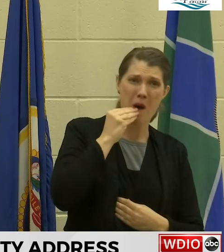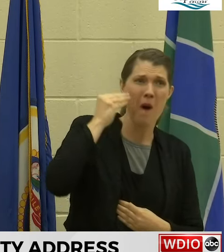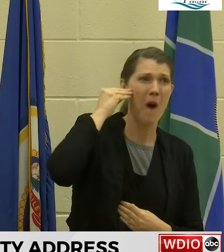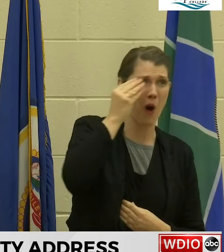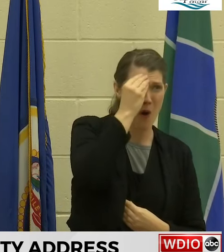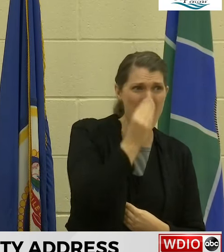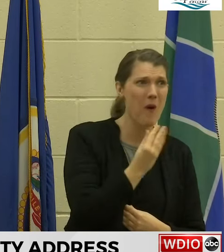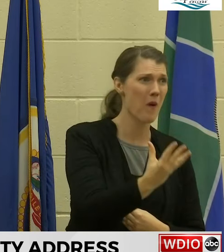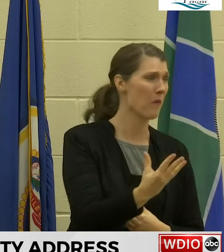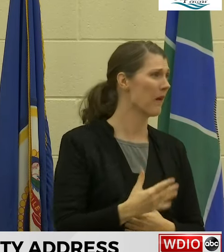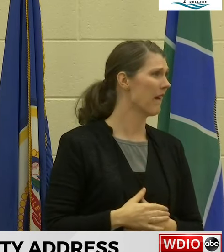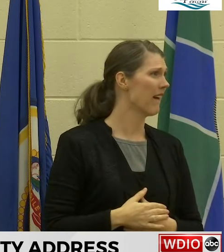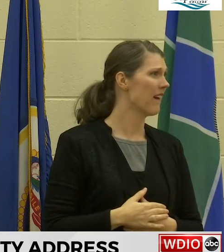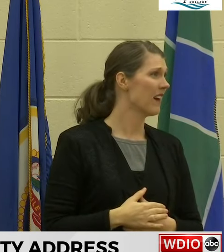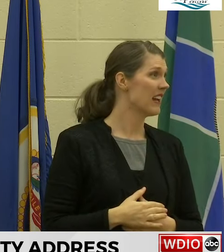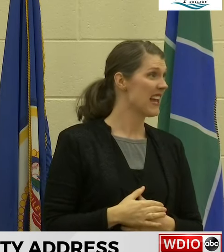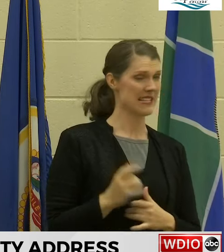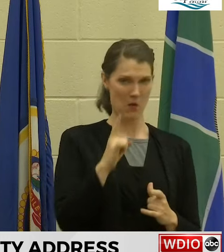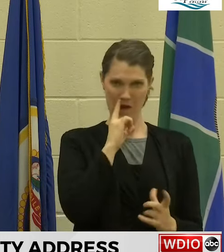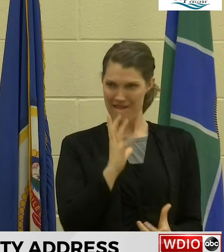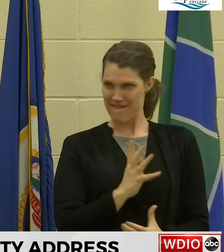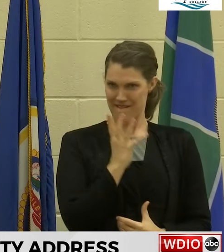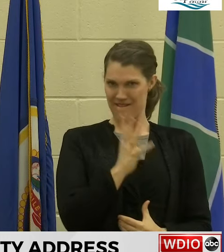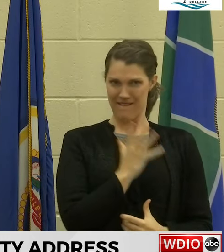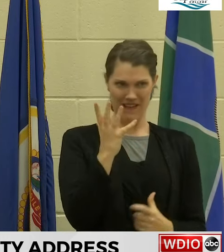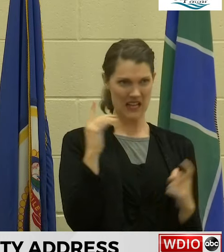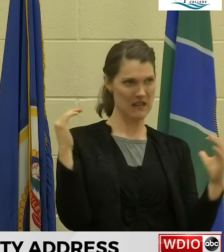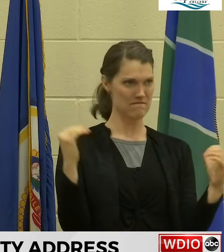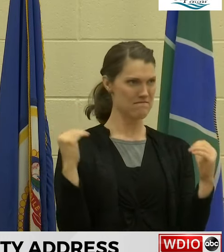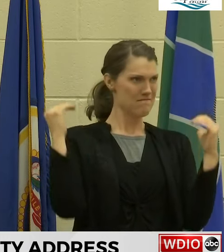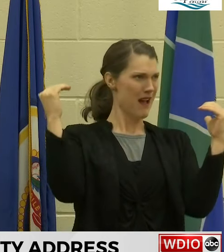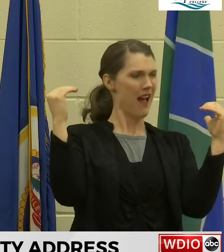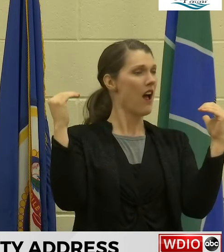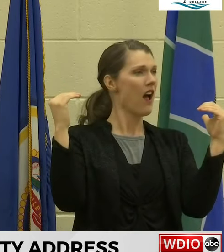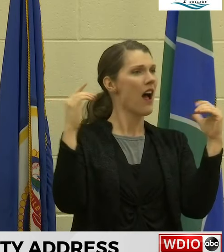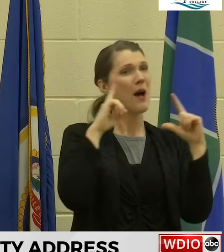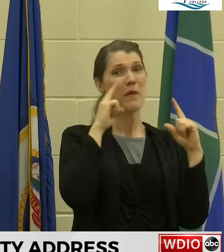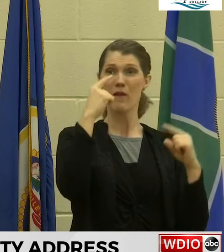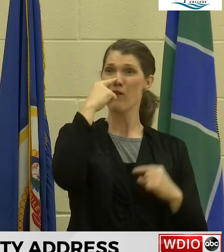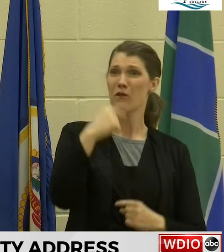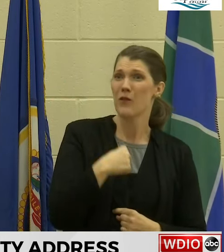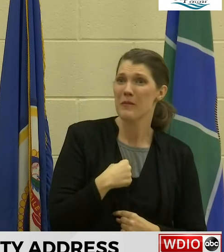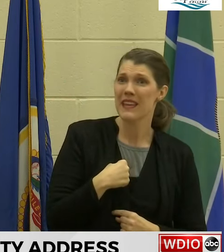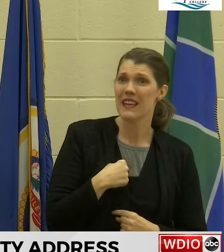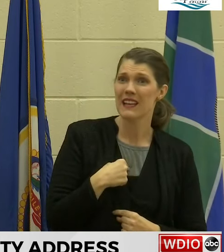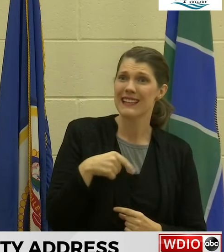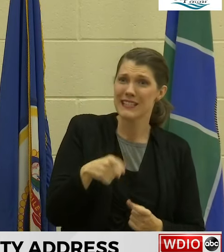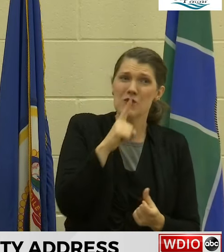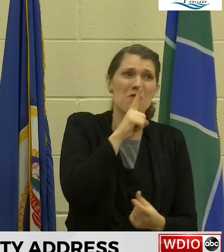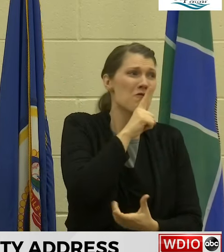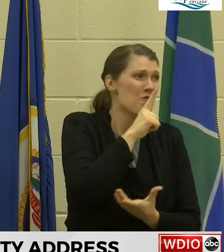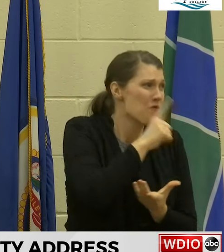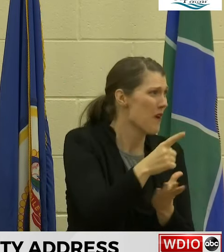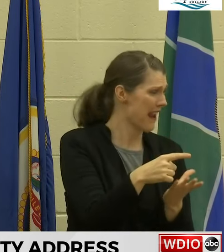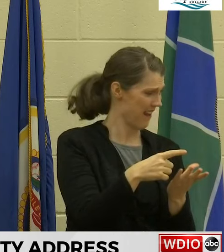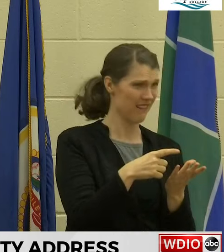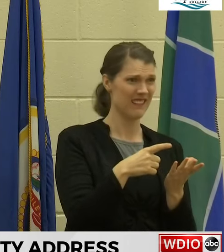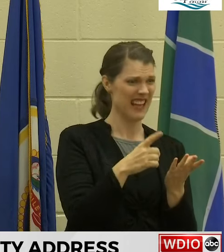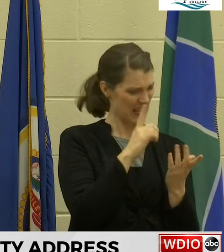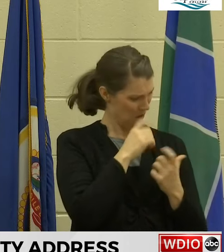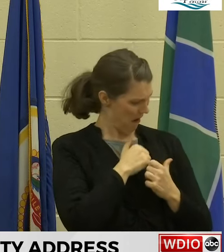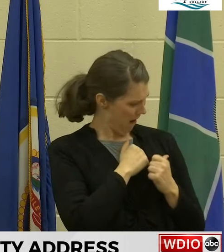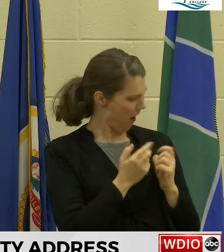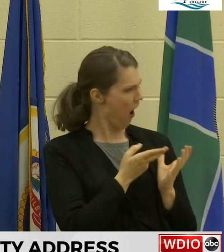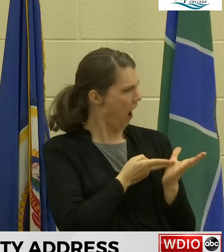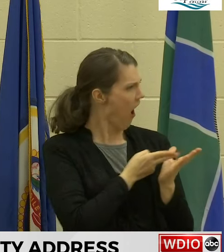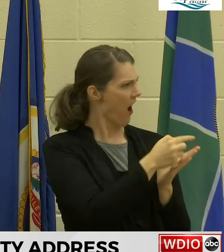It isn't flashy or fancy, but for me, It is real, and it is honest, and it's a